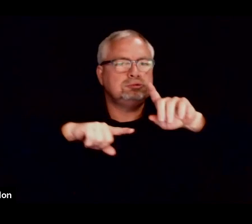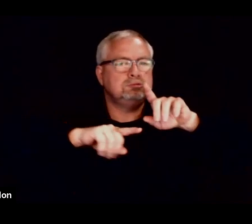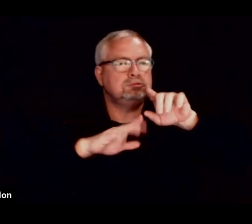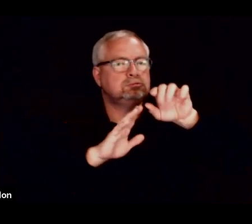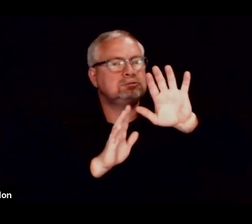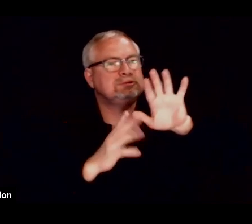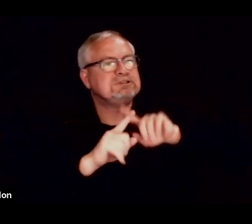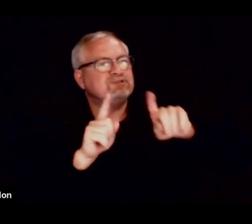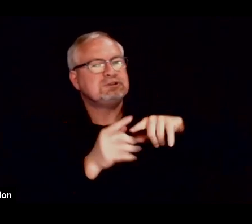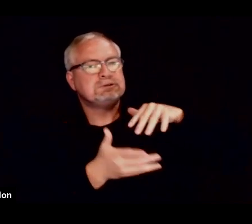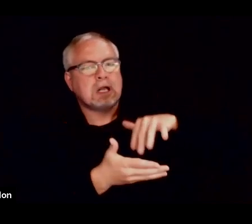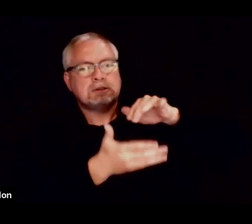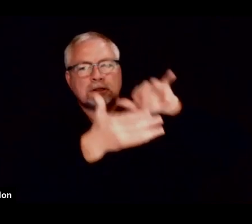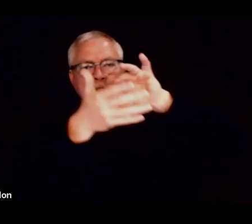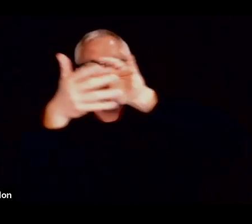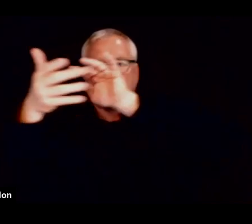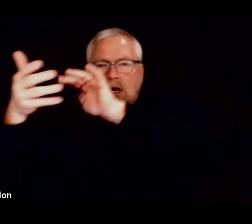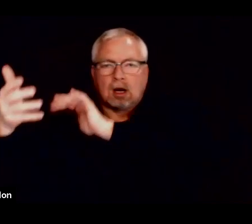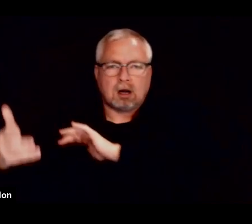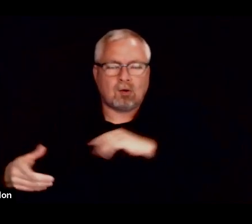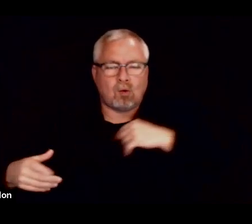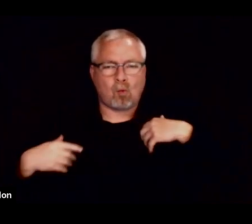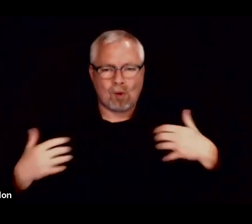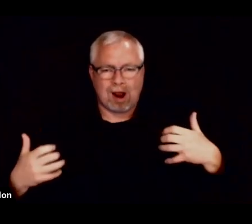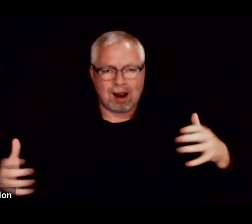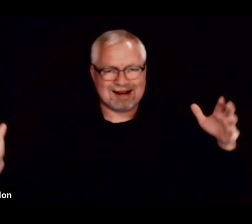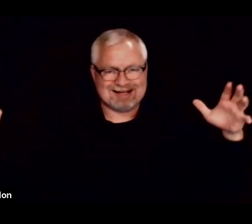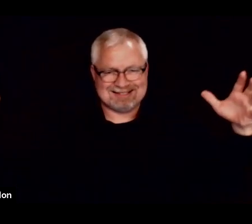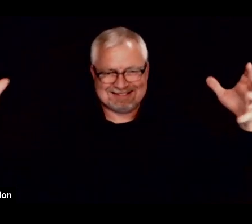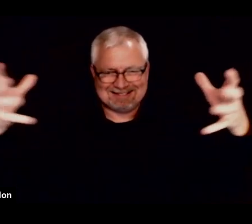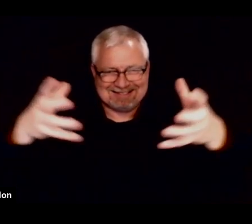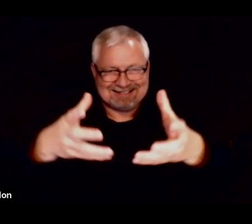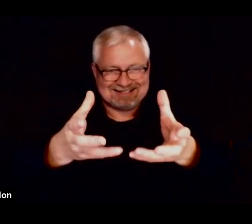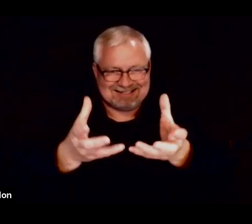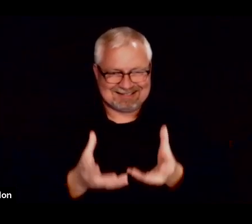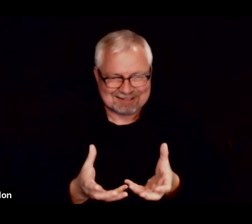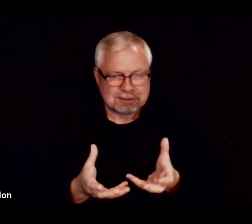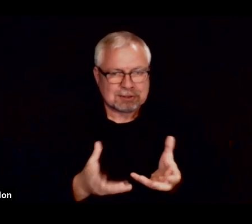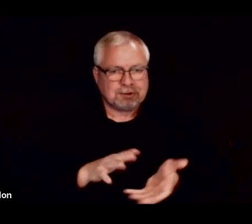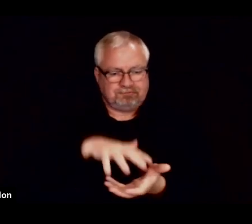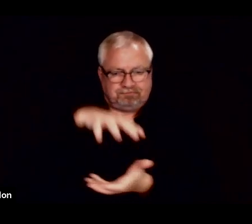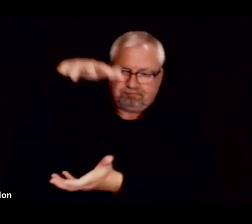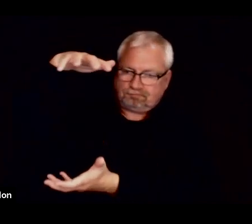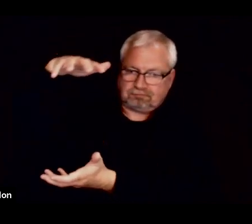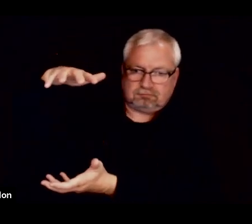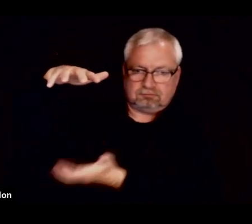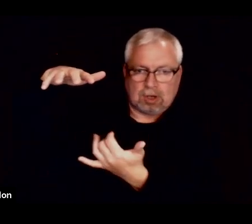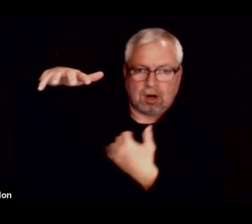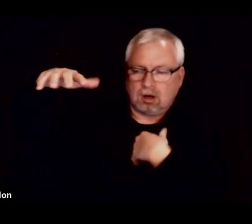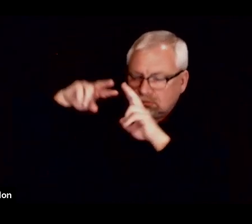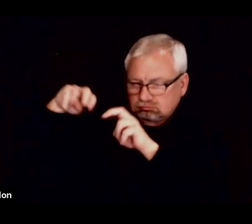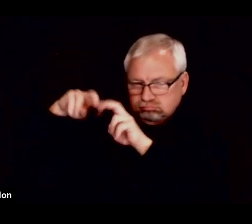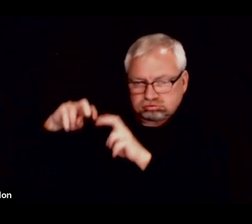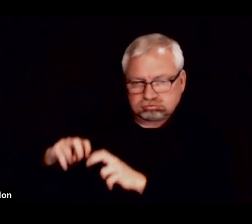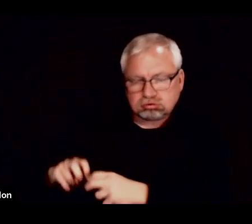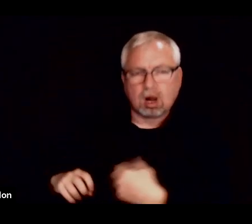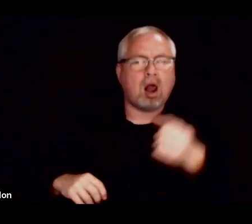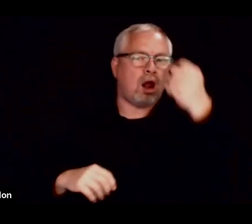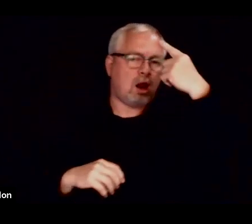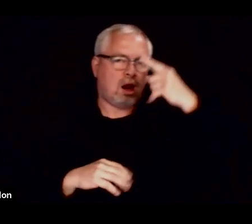we will get some insight into different communities in Minnesota and to how they may have